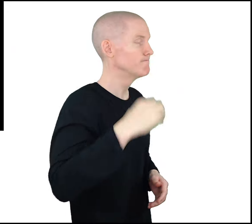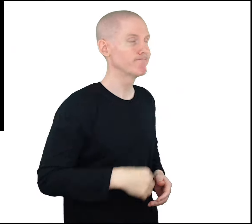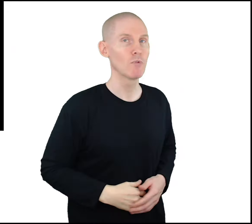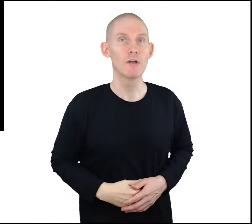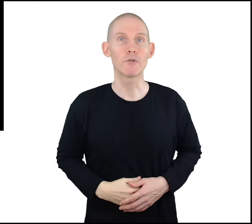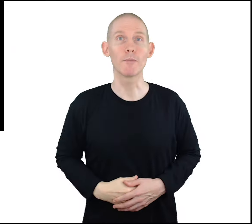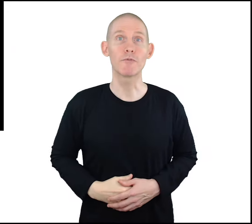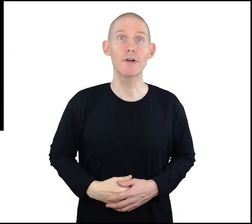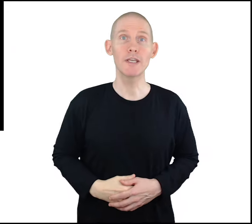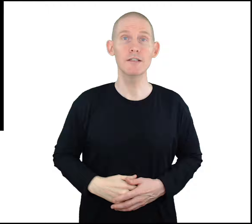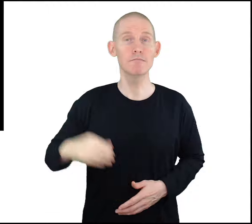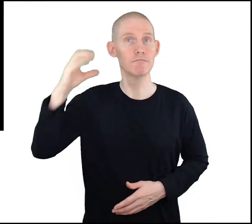From the front again.